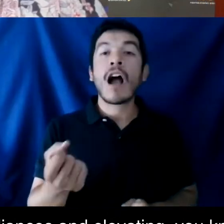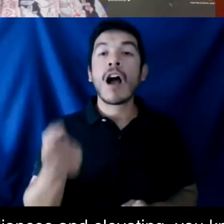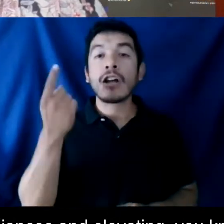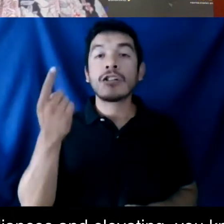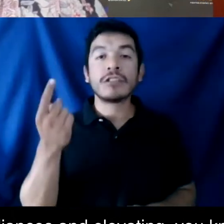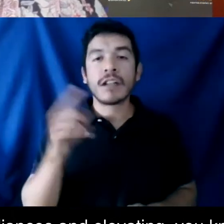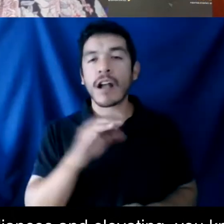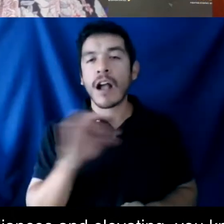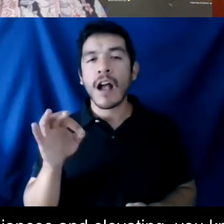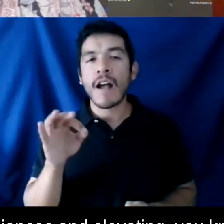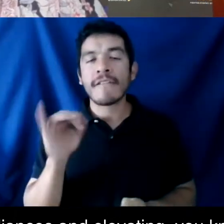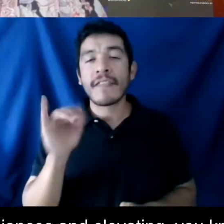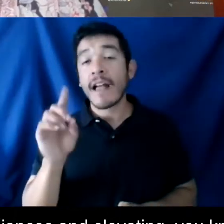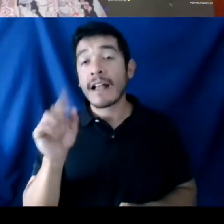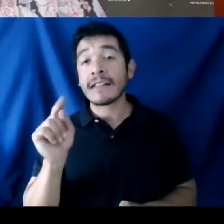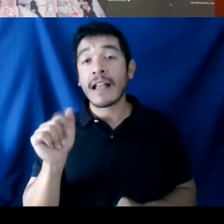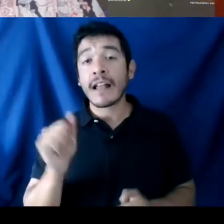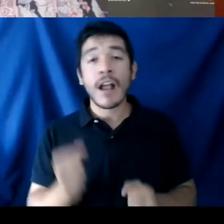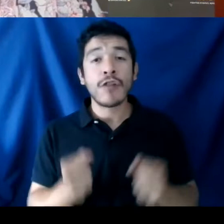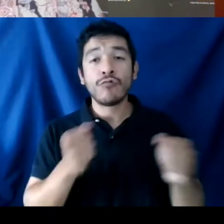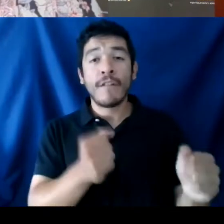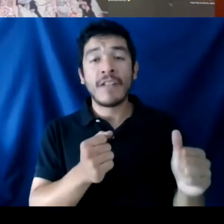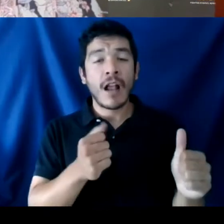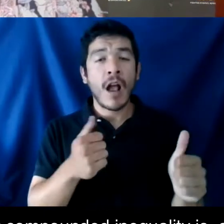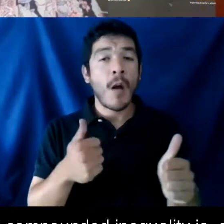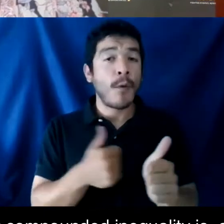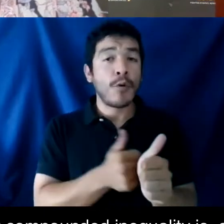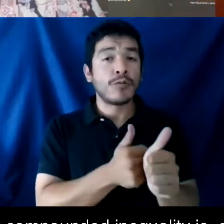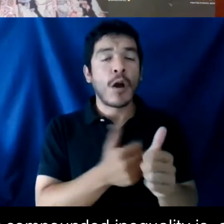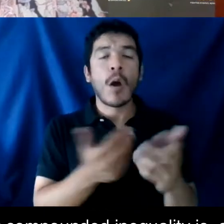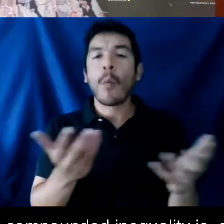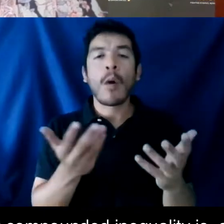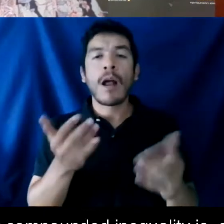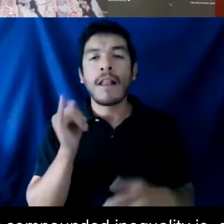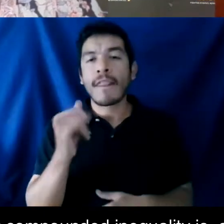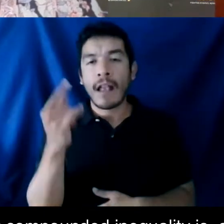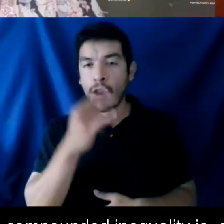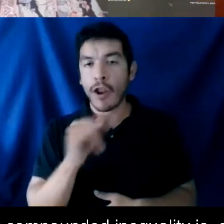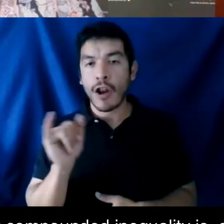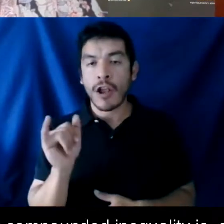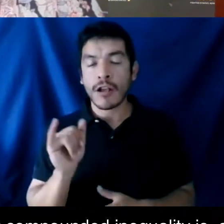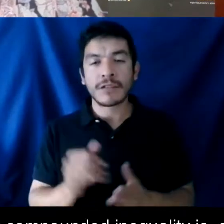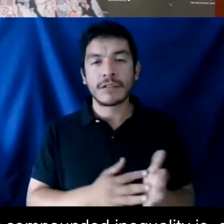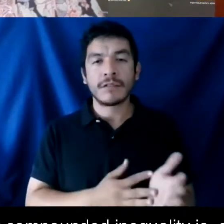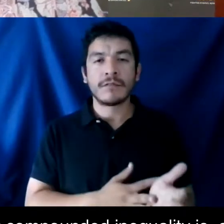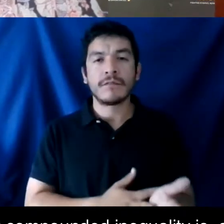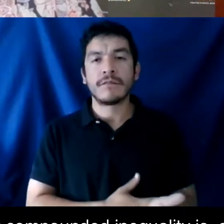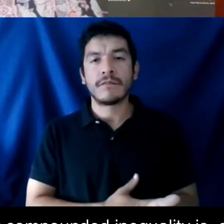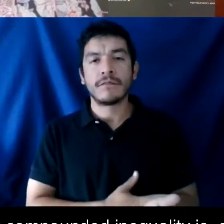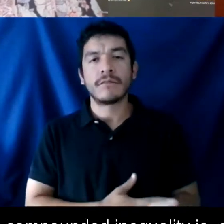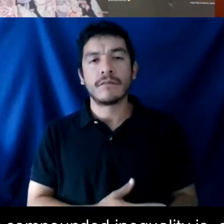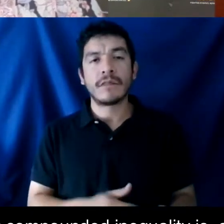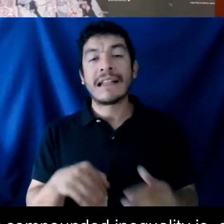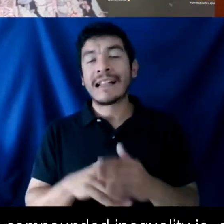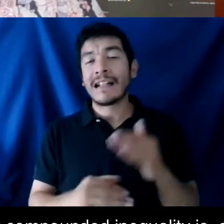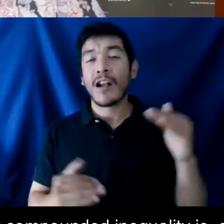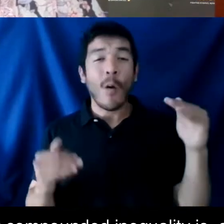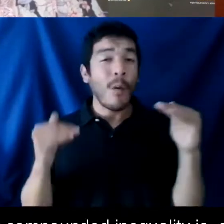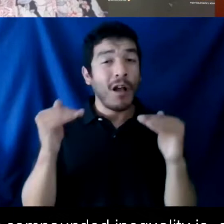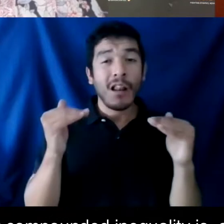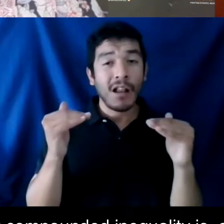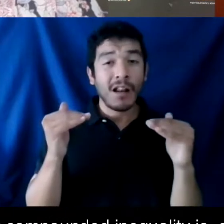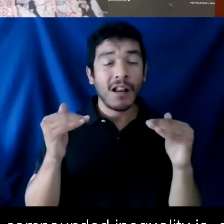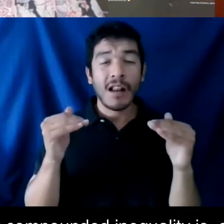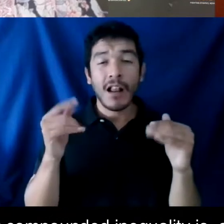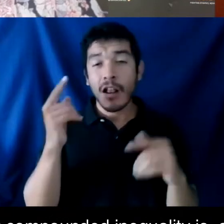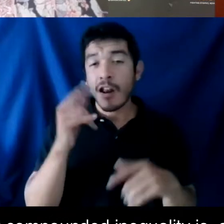understanding with a data-driven approach what that compounded inequality